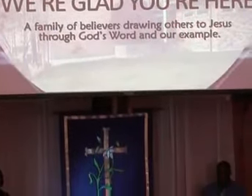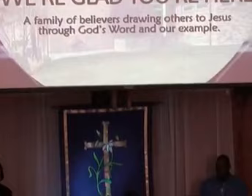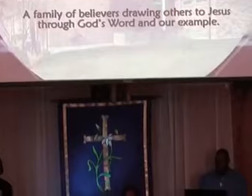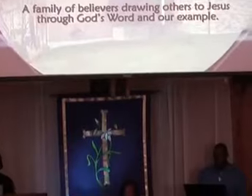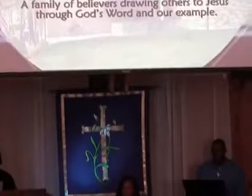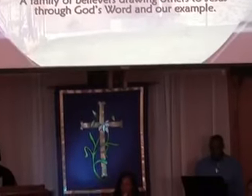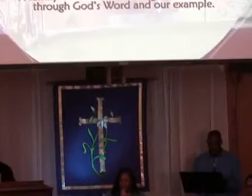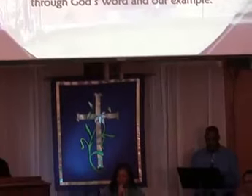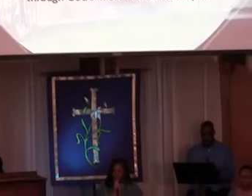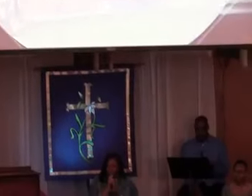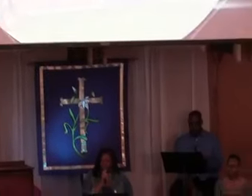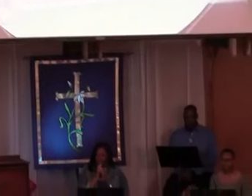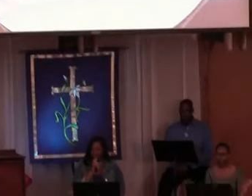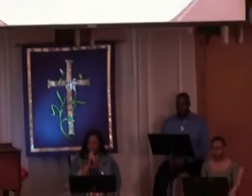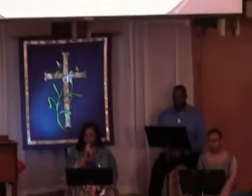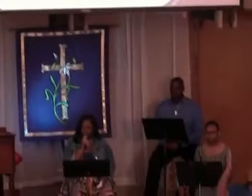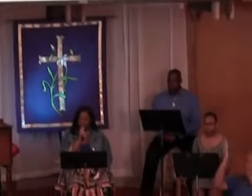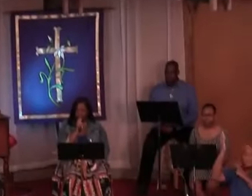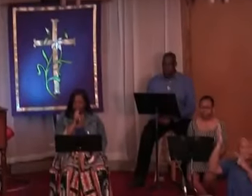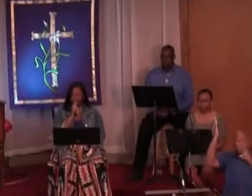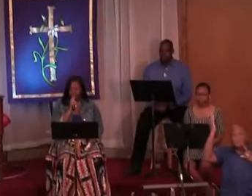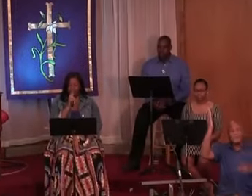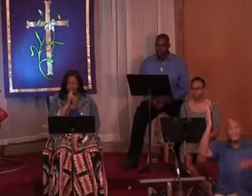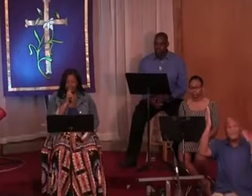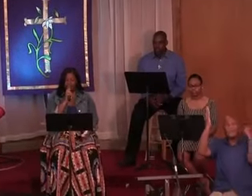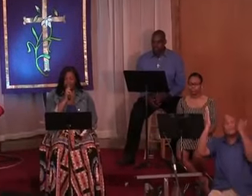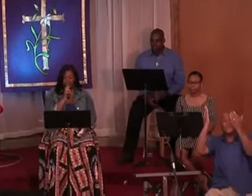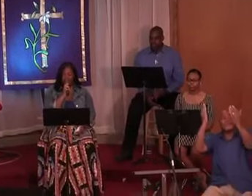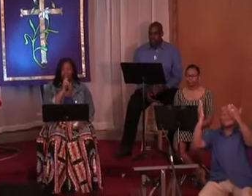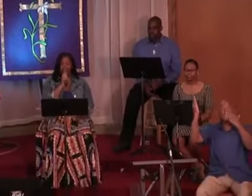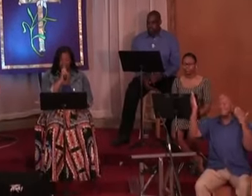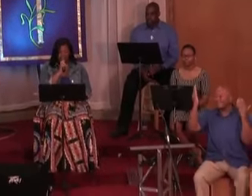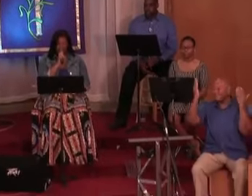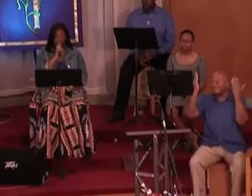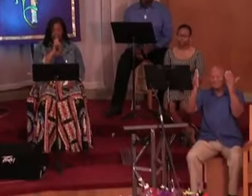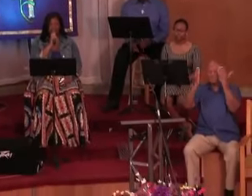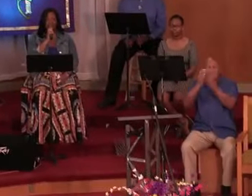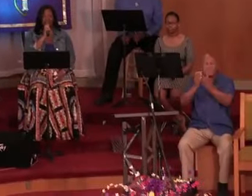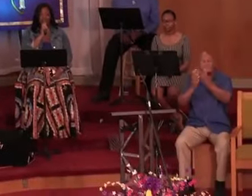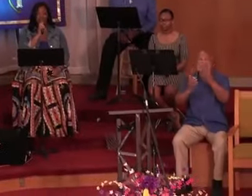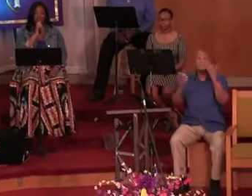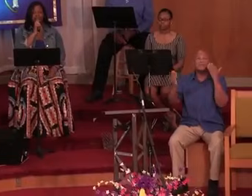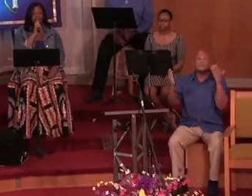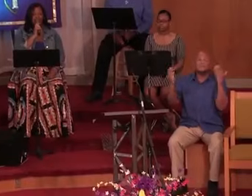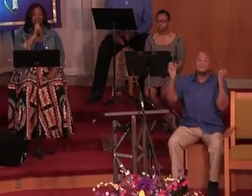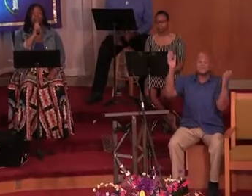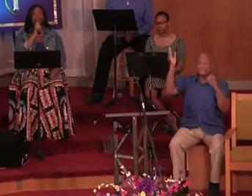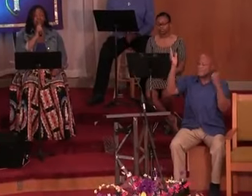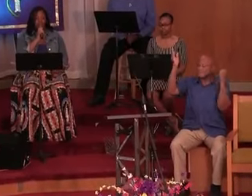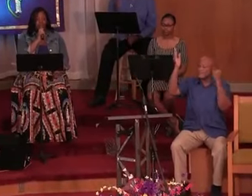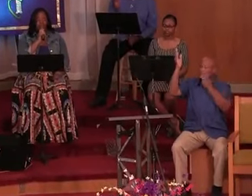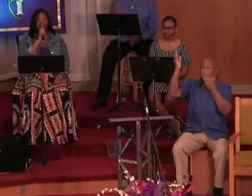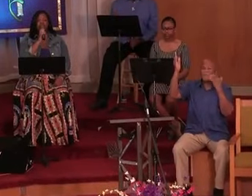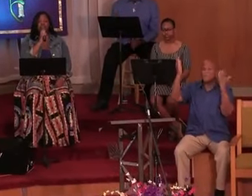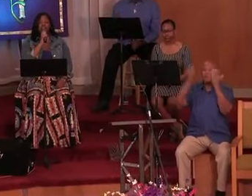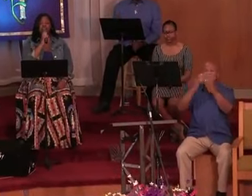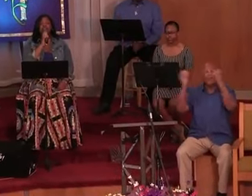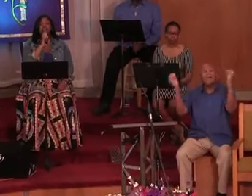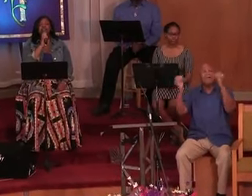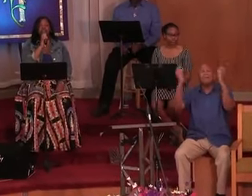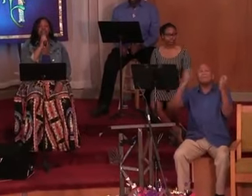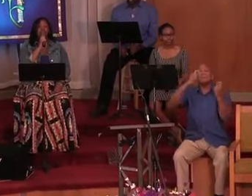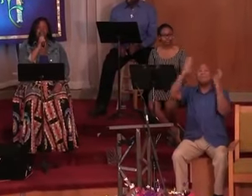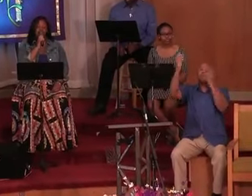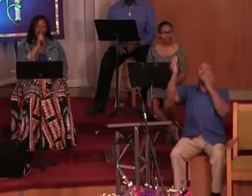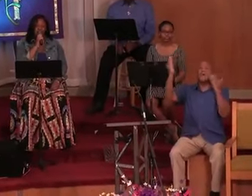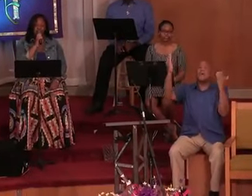unto the Lord, for he is good. Yes, he is good. Oh, give